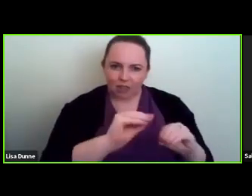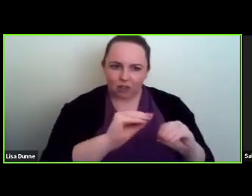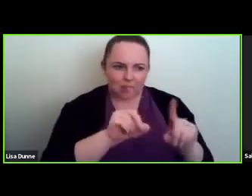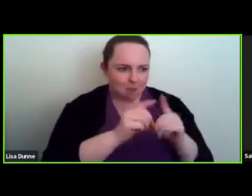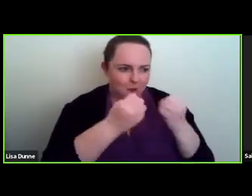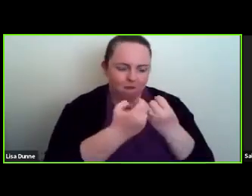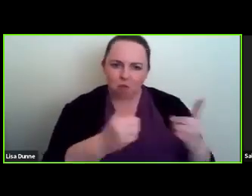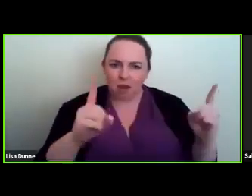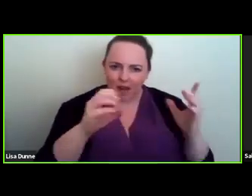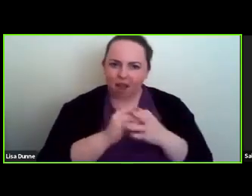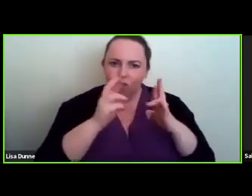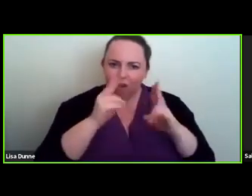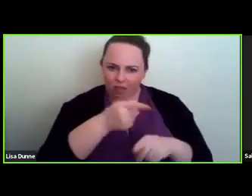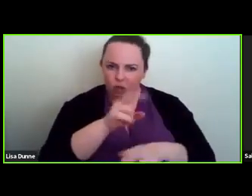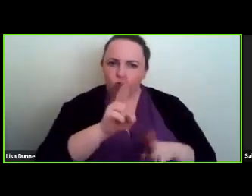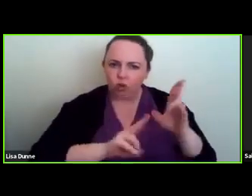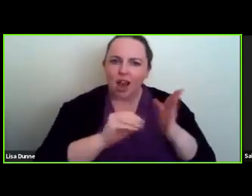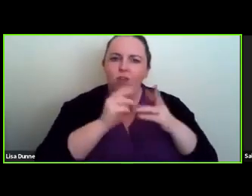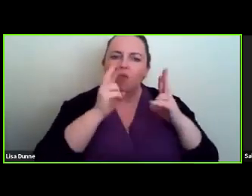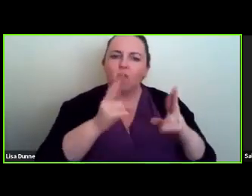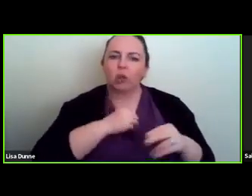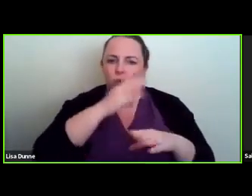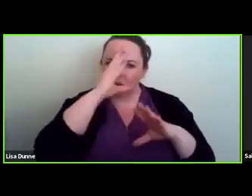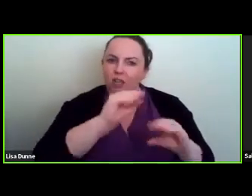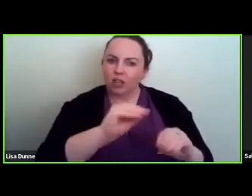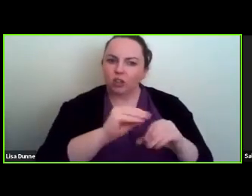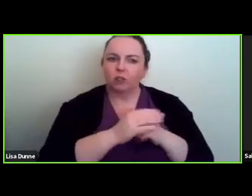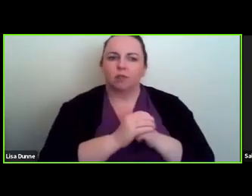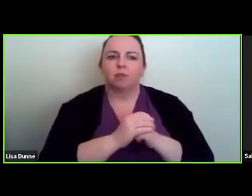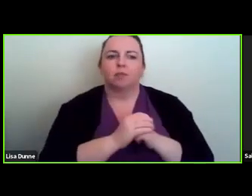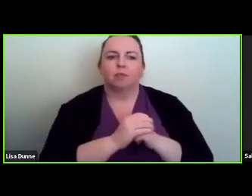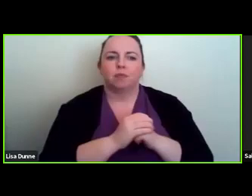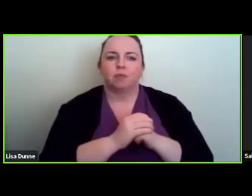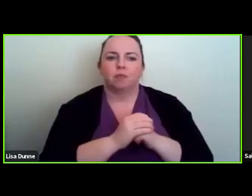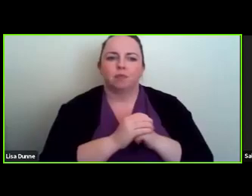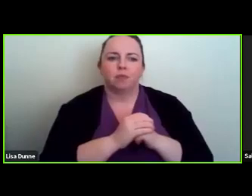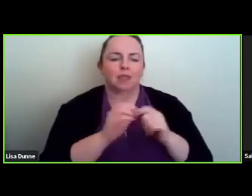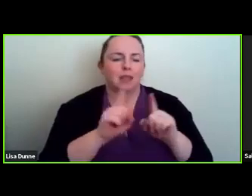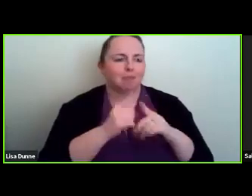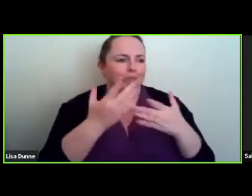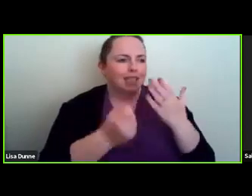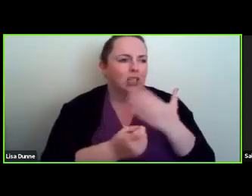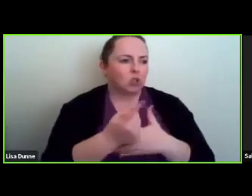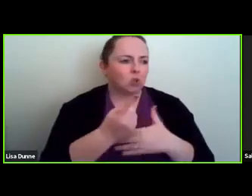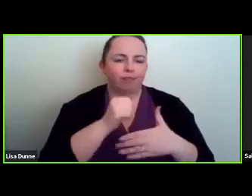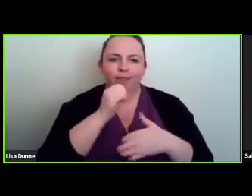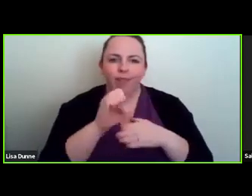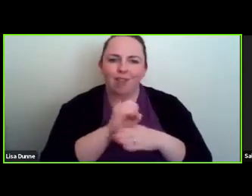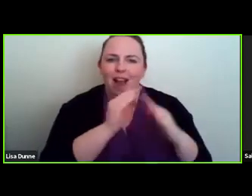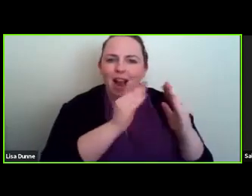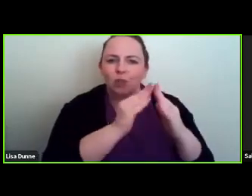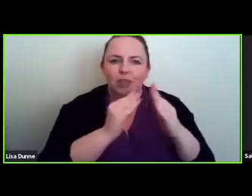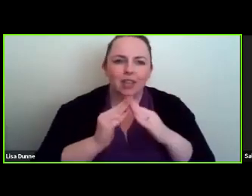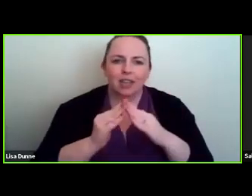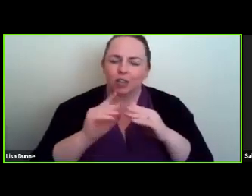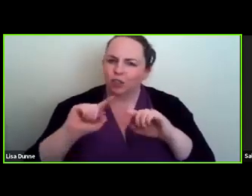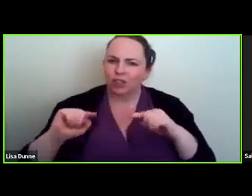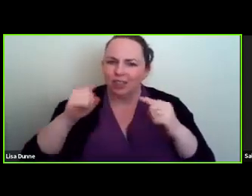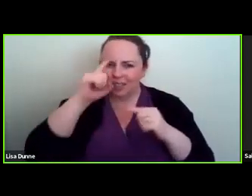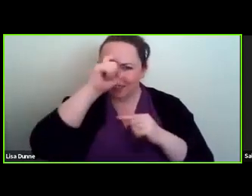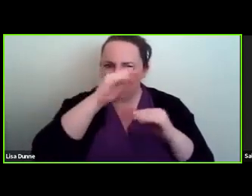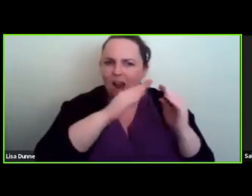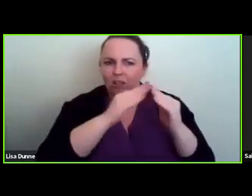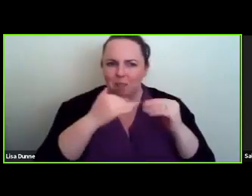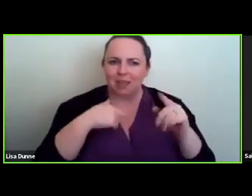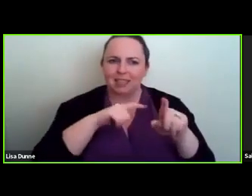should actually have this right. Even with the issues of lack of housing and the challenges that we face with the housing, we are still faced